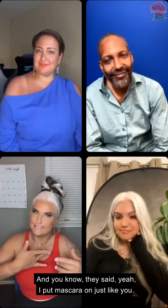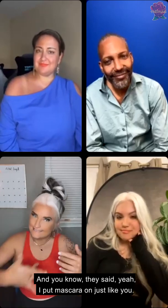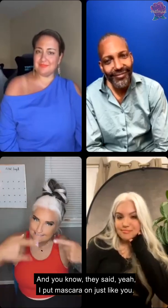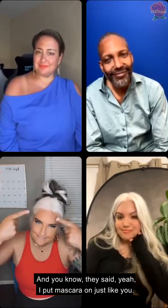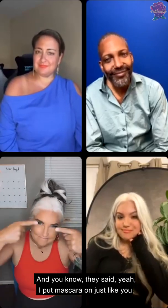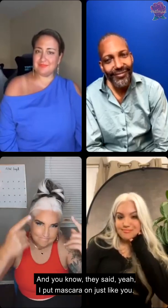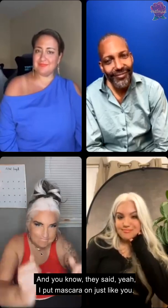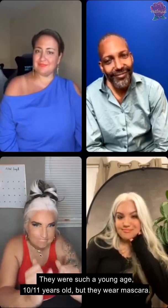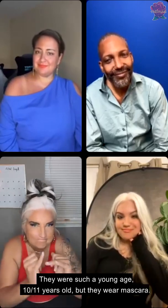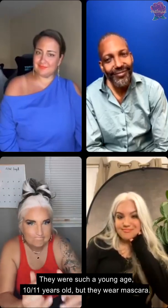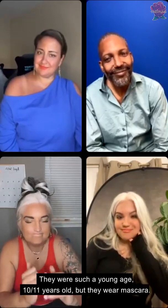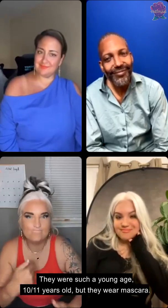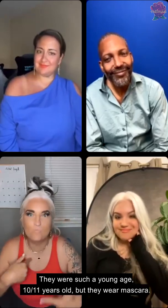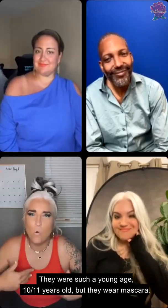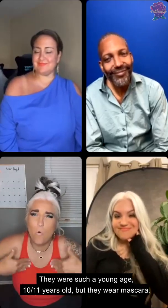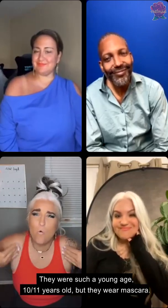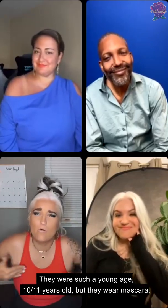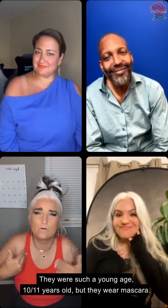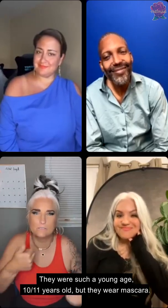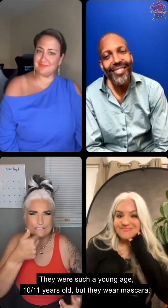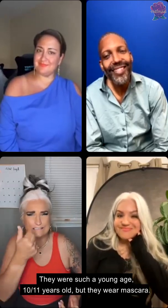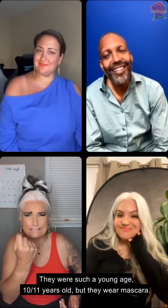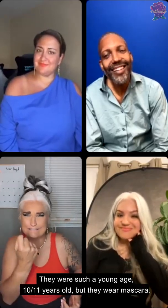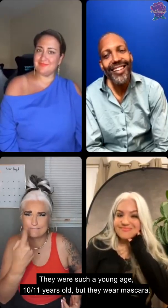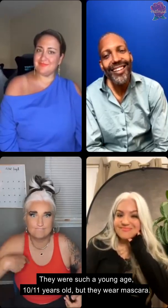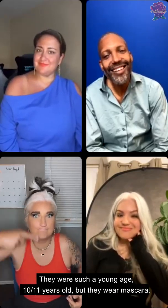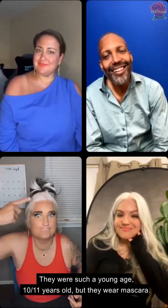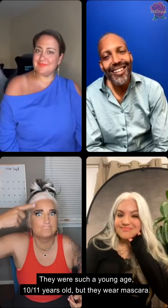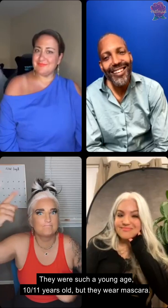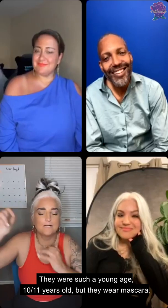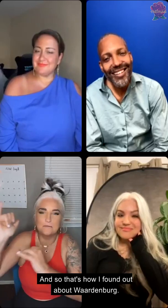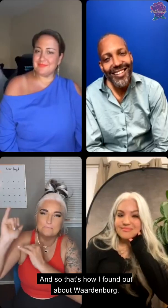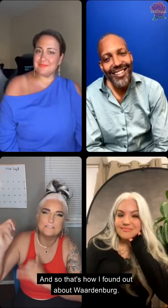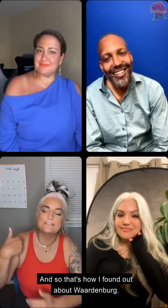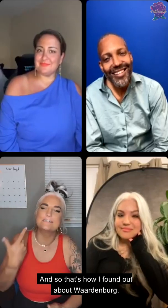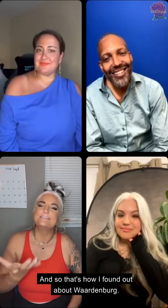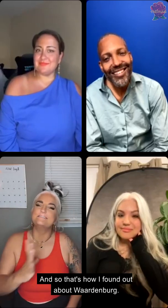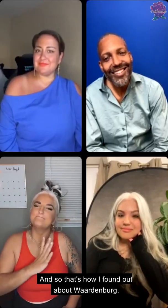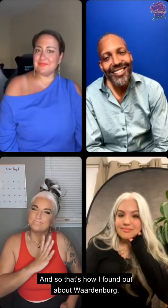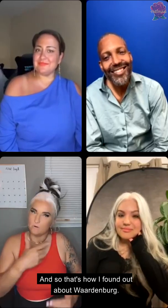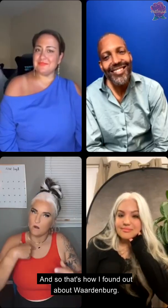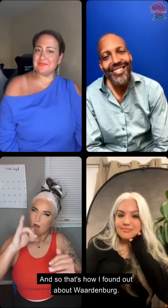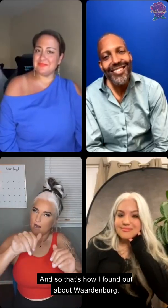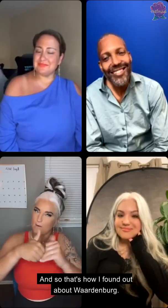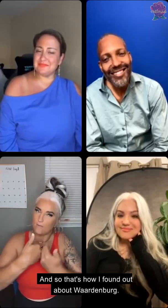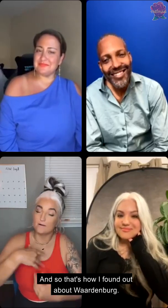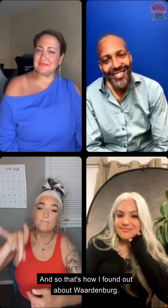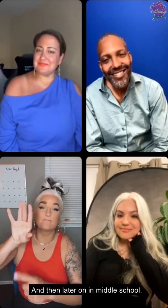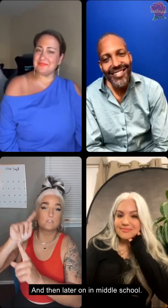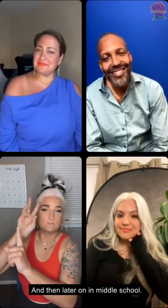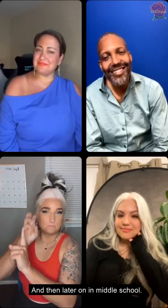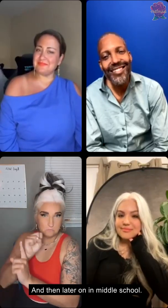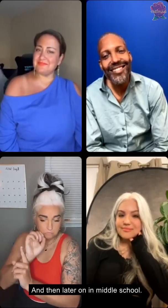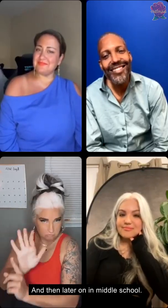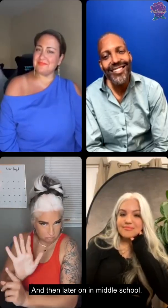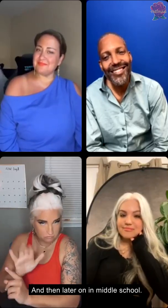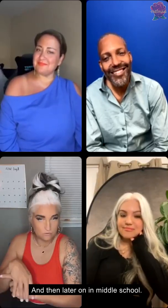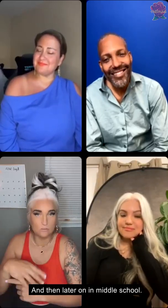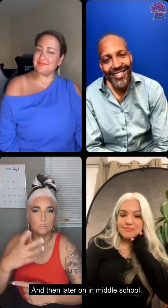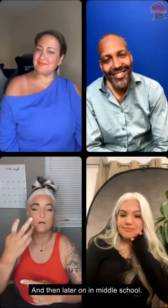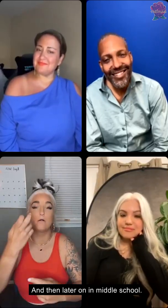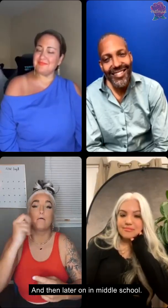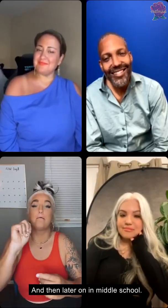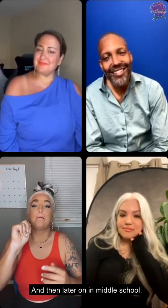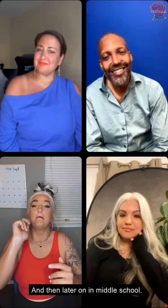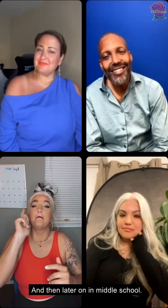yeah, I put mascara on just like you at very such a young age, 10, 11 years old, I wore mascara. And so that's how I found out about Wardenbergs. And